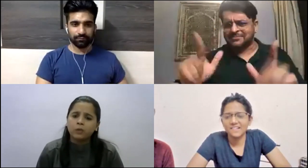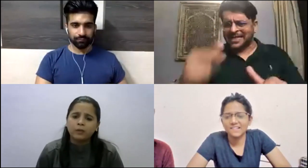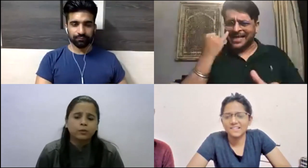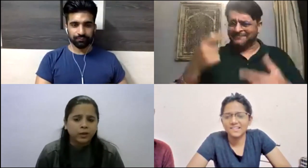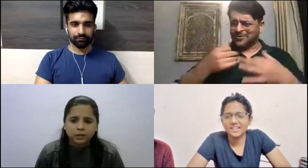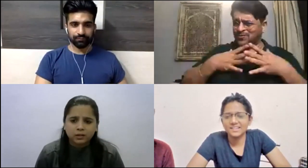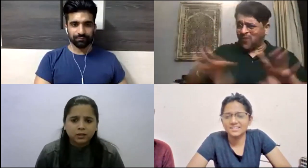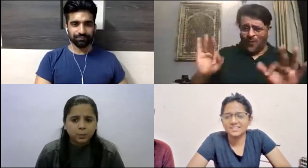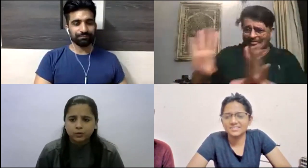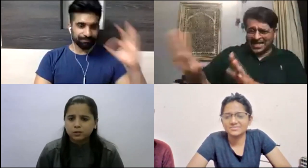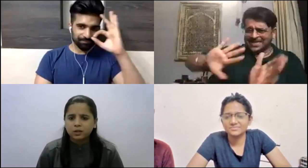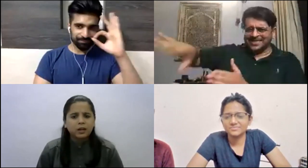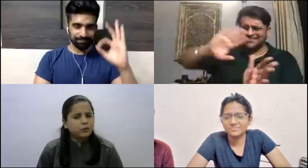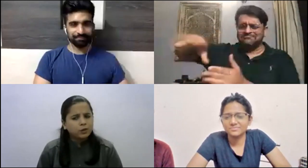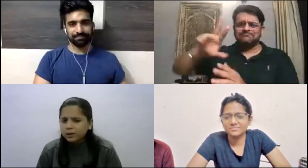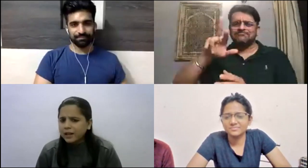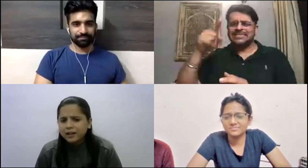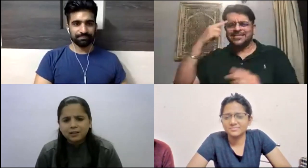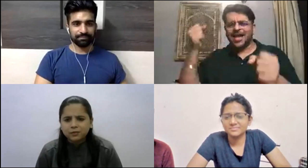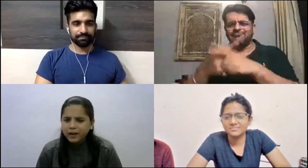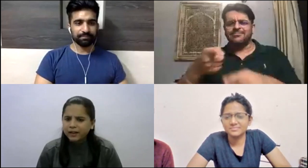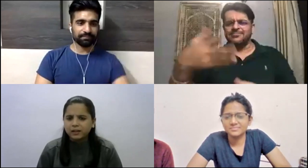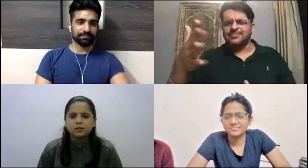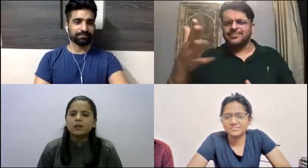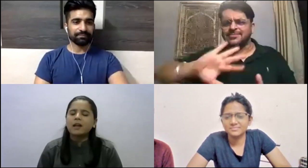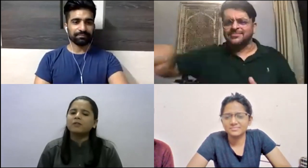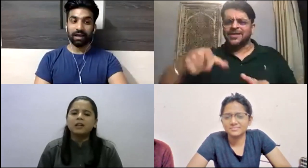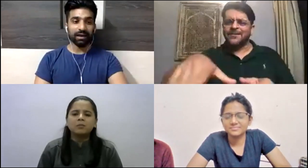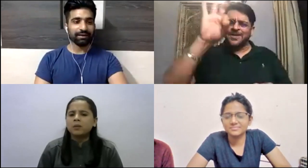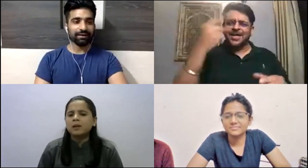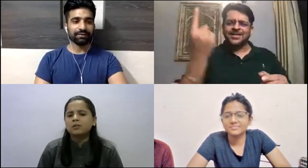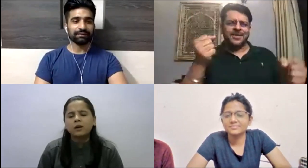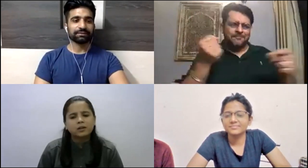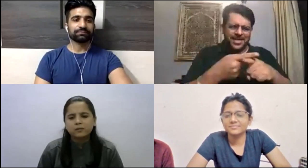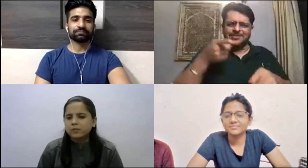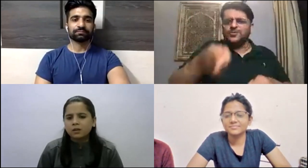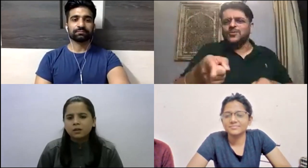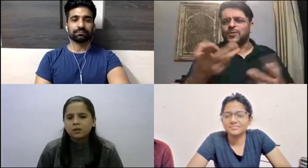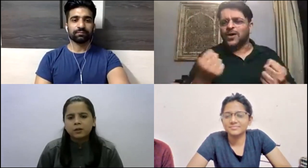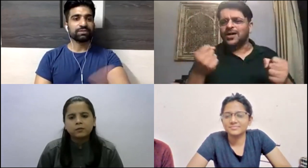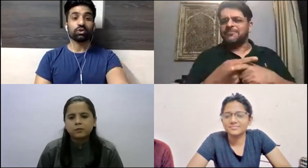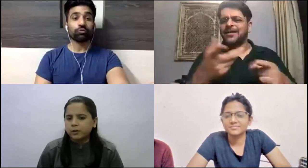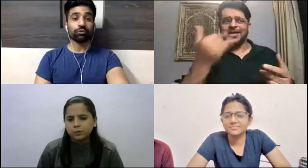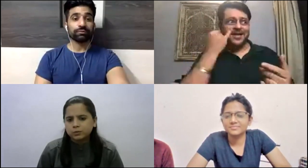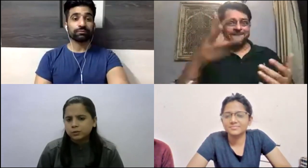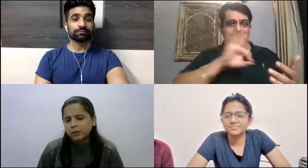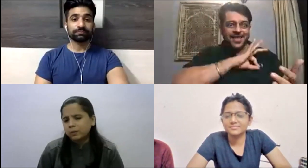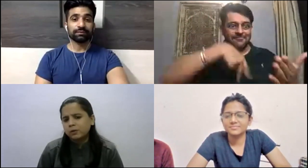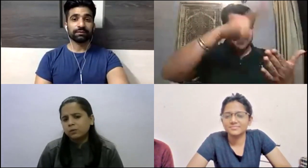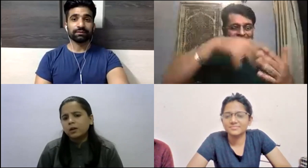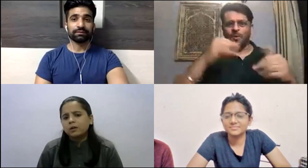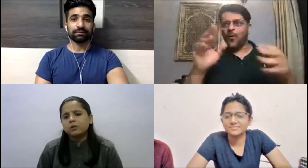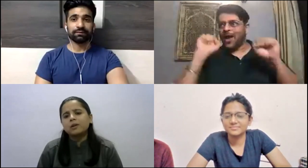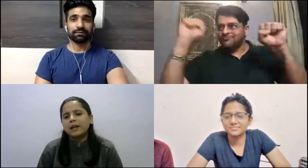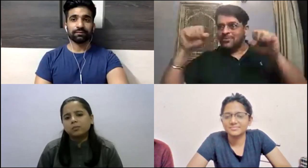mandatory you have to read the books. If you don't like it, that's fine. You can have maybe it's not fit for you. So maybe